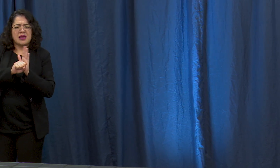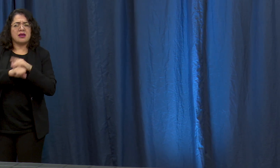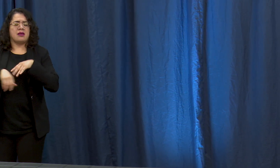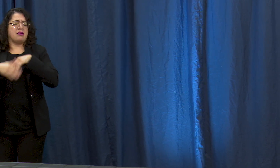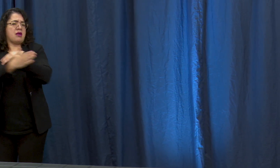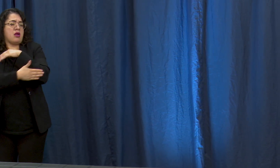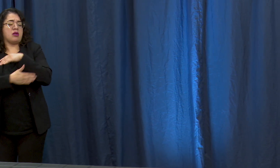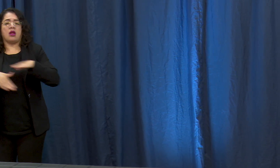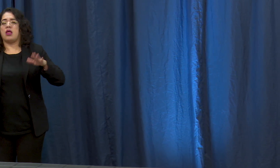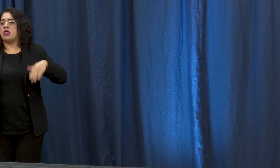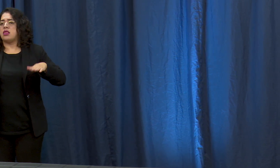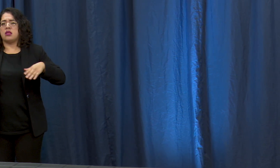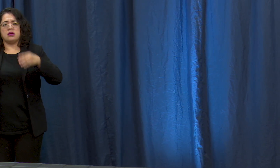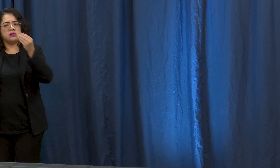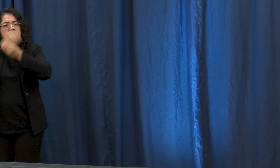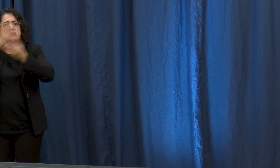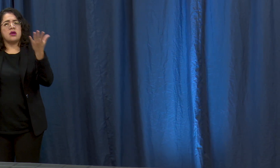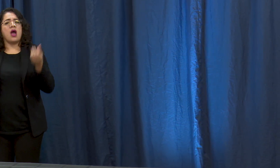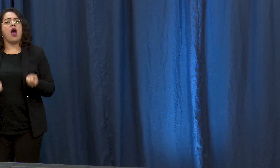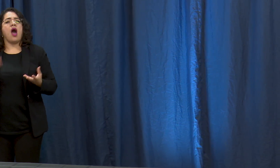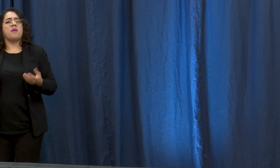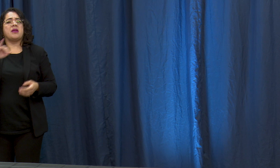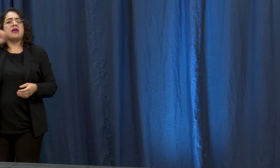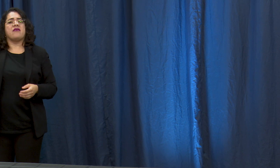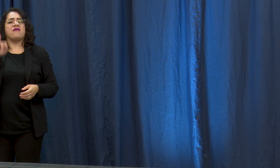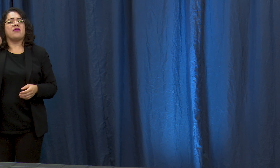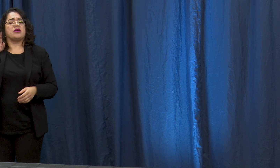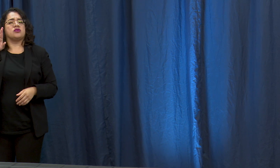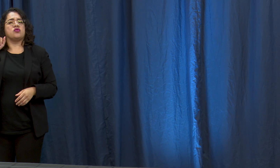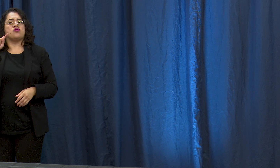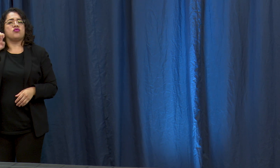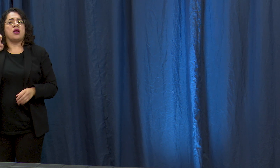don't believe, has put out the number of infection rates. That's the